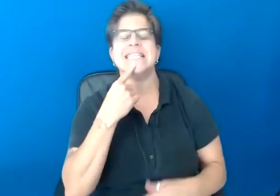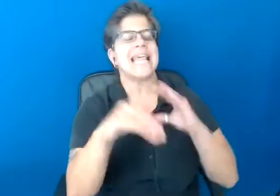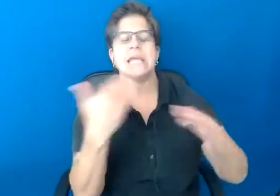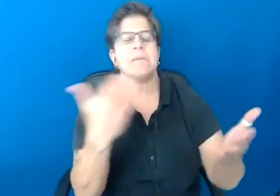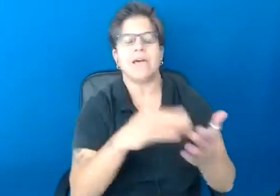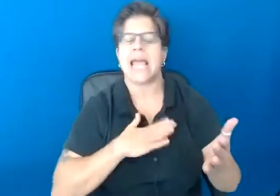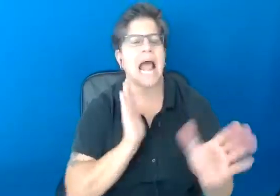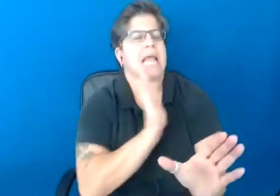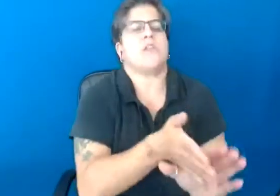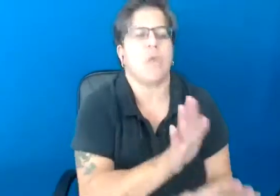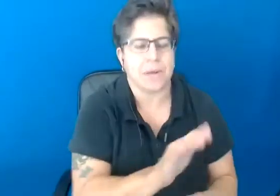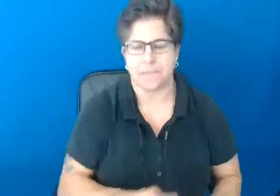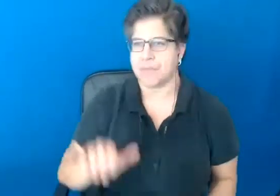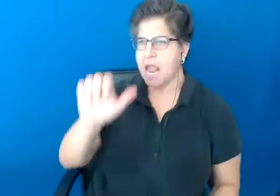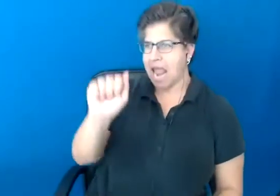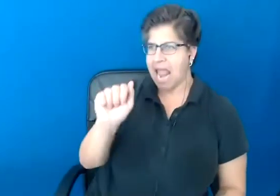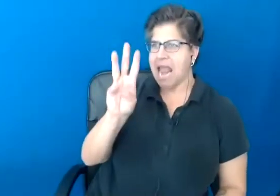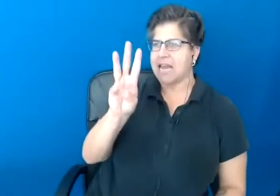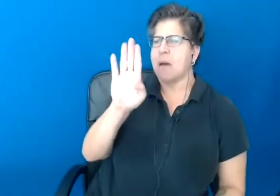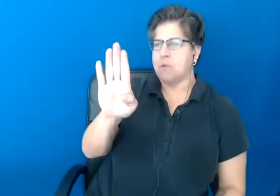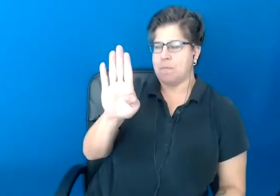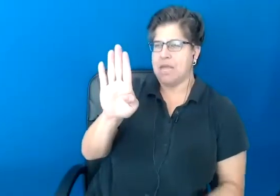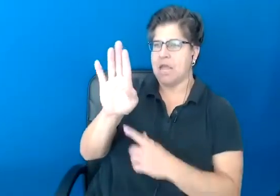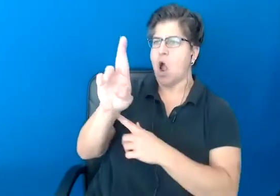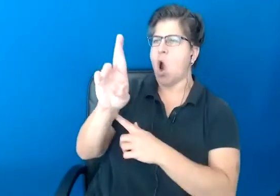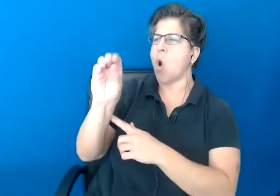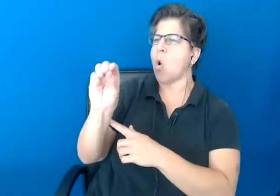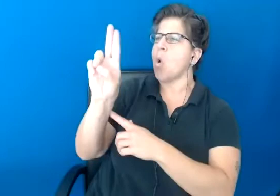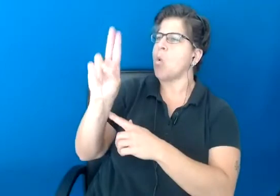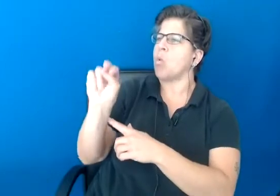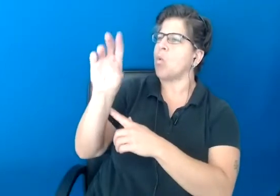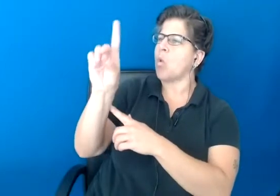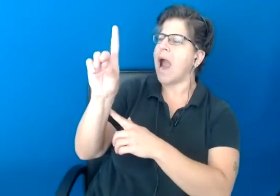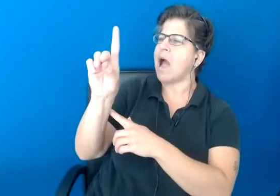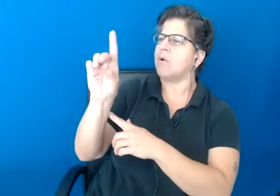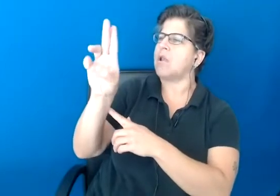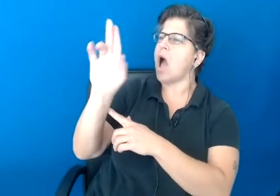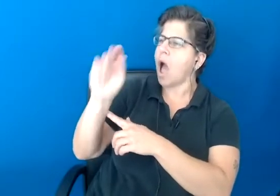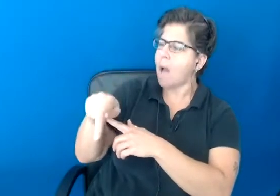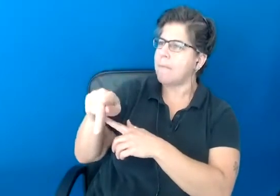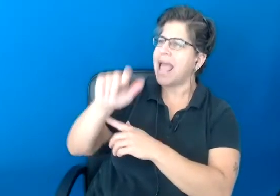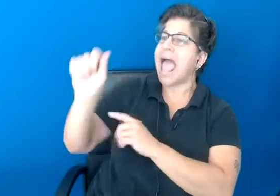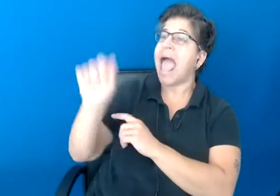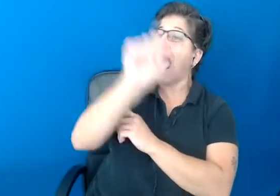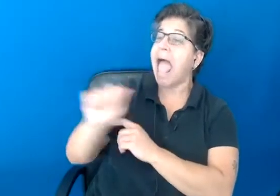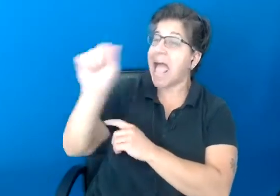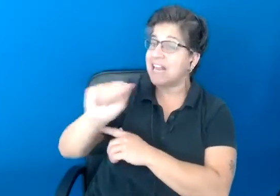awbroundup@gmail.com. And we'll just say to Kathy, and I will immediately forward it to Kathy. And if you